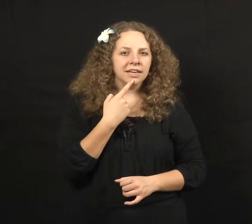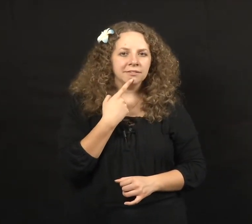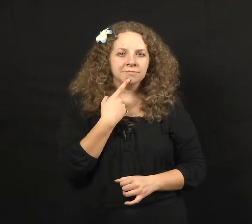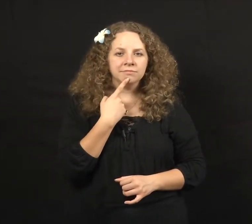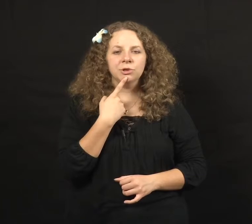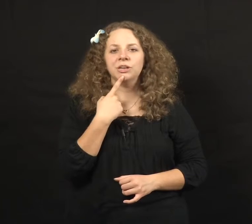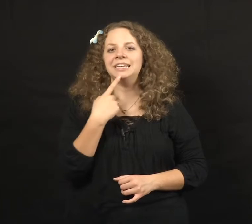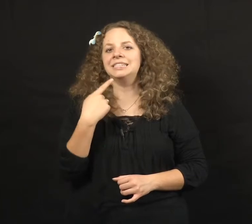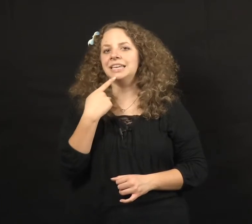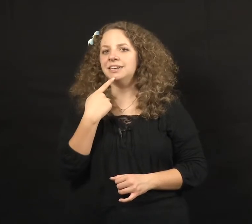say? Or he said.